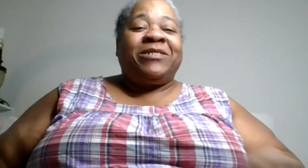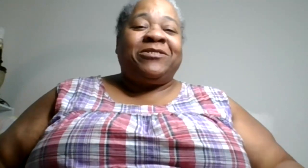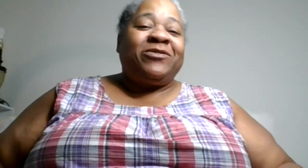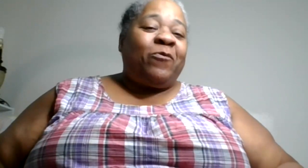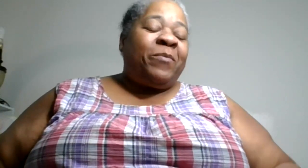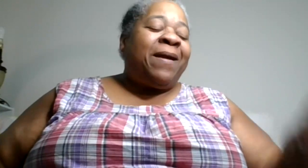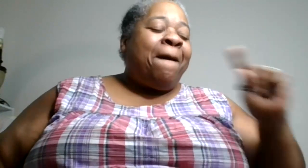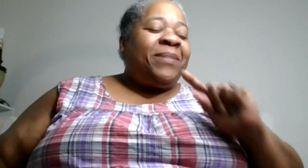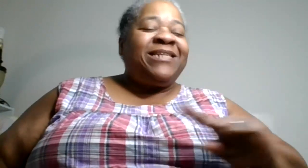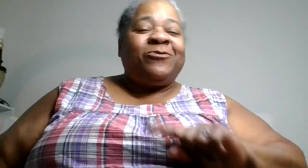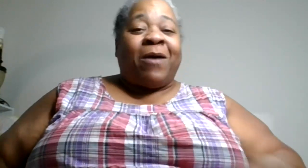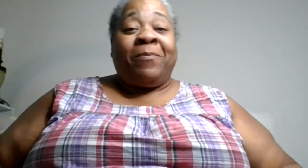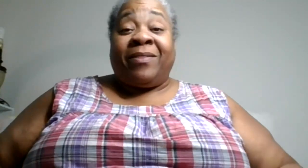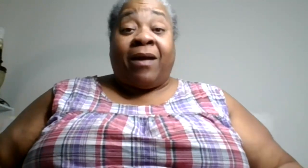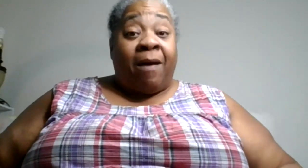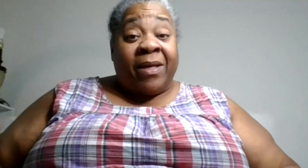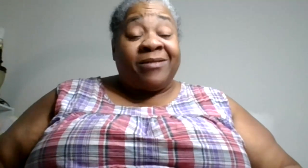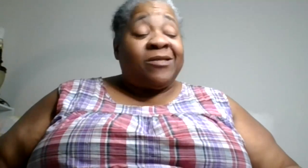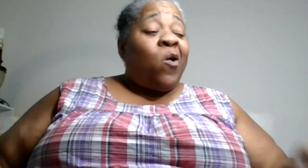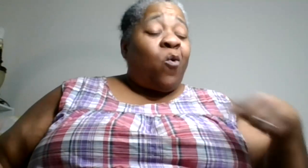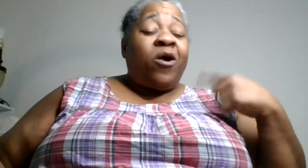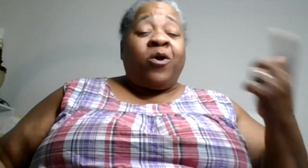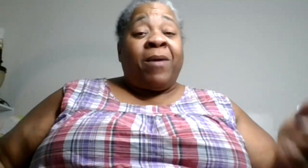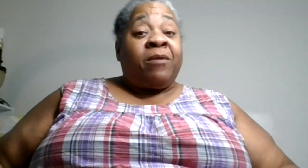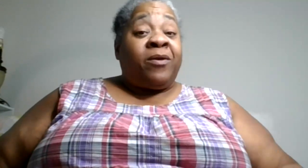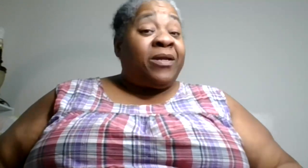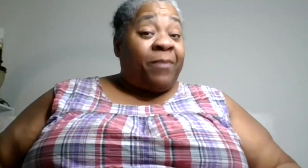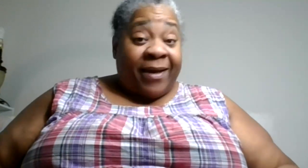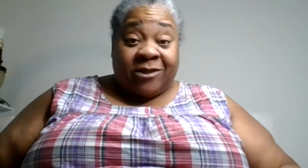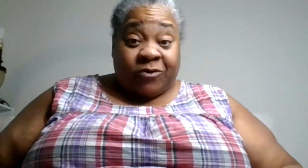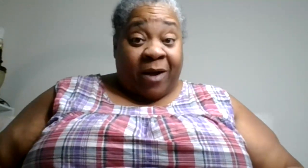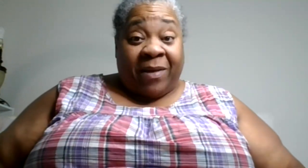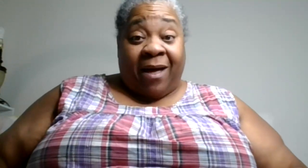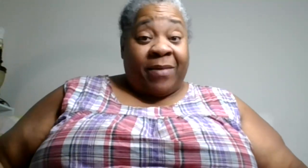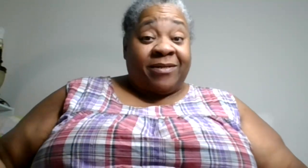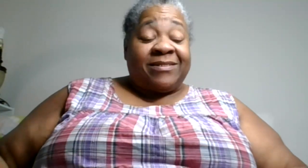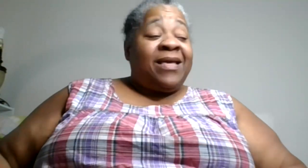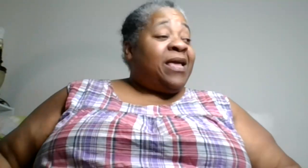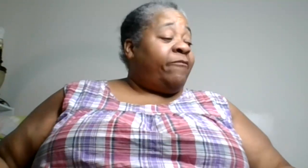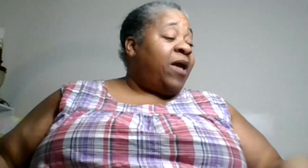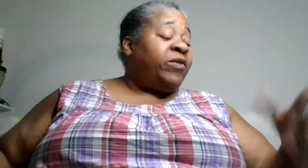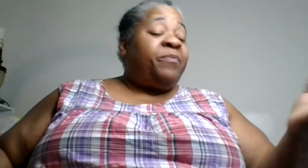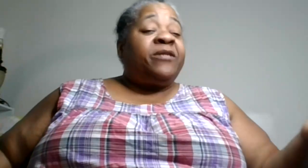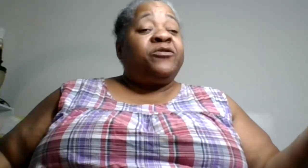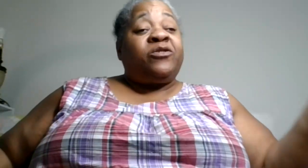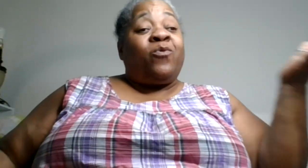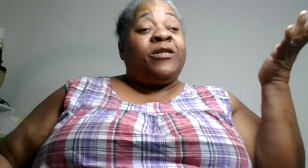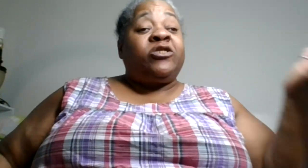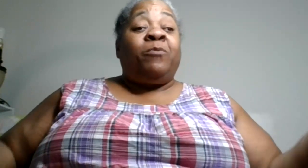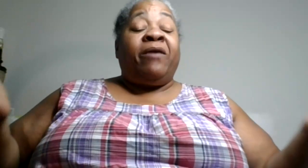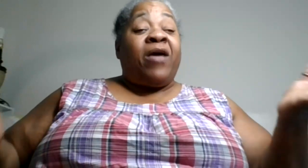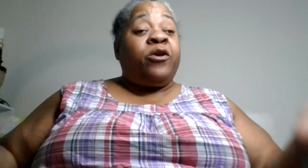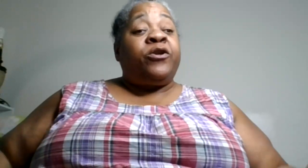questions for me, please drop them in the comments or go to my community page and drop me comments. If you have any pictures you want to show me of how you're doing